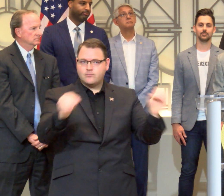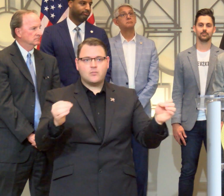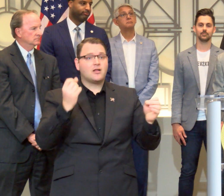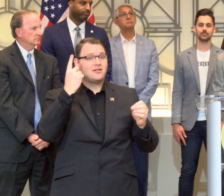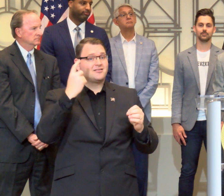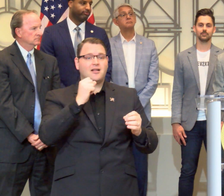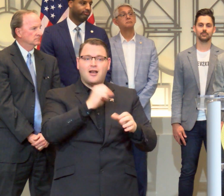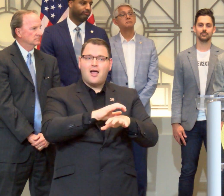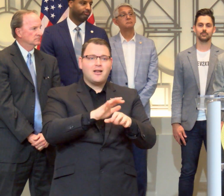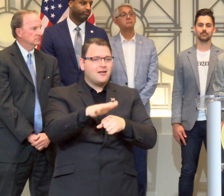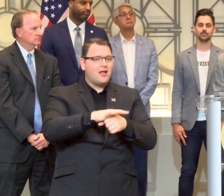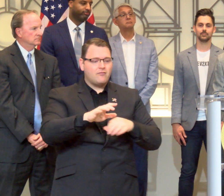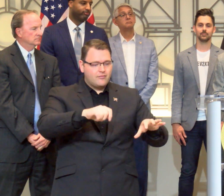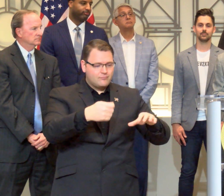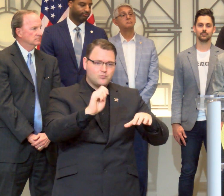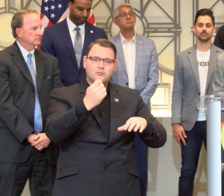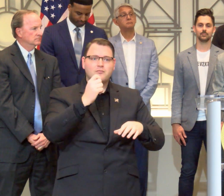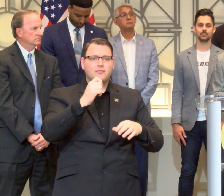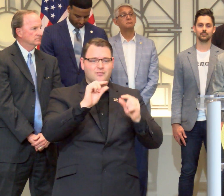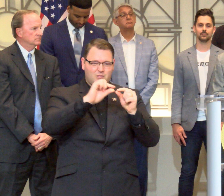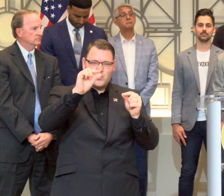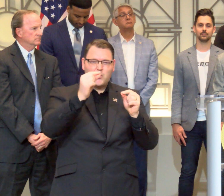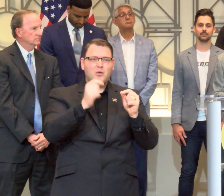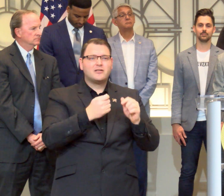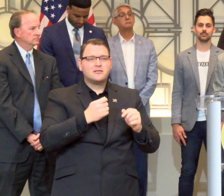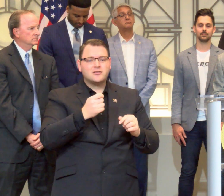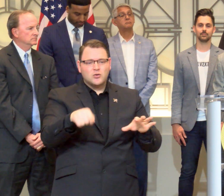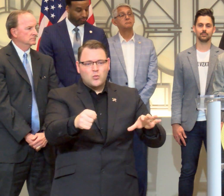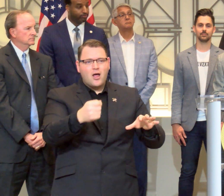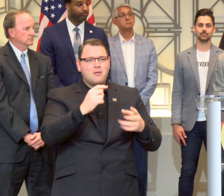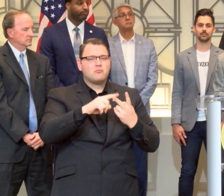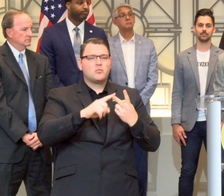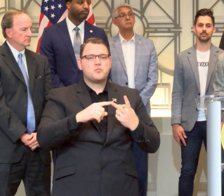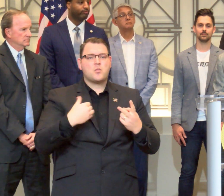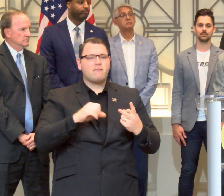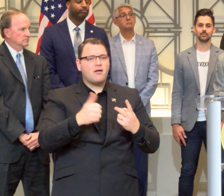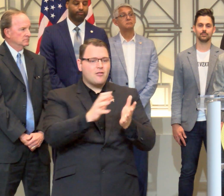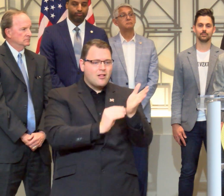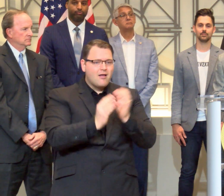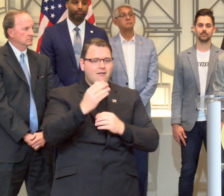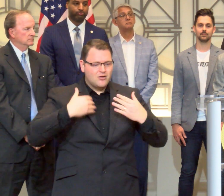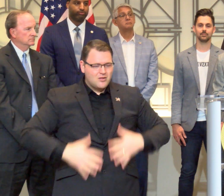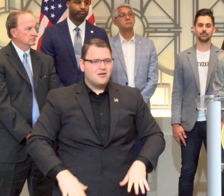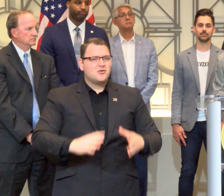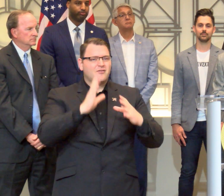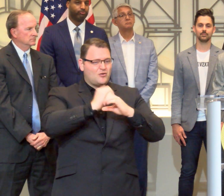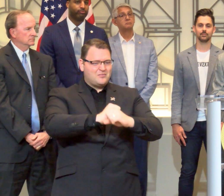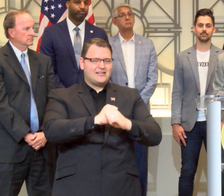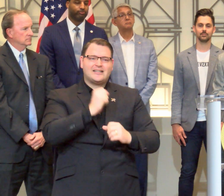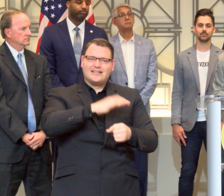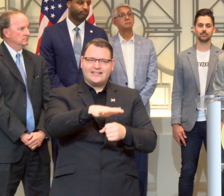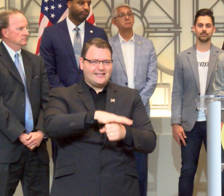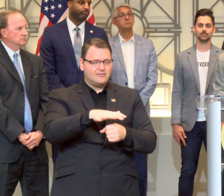other equipment to test everyone. So the focus tomorrow will be on first responders and healthcare workers. The public